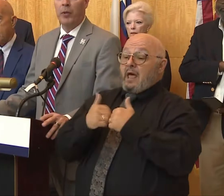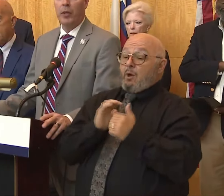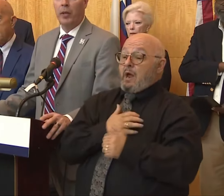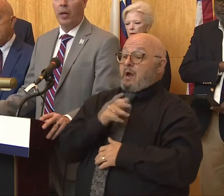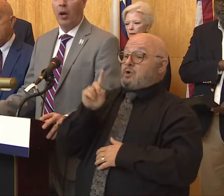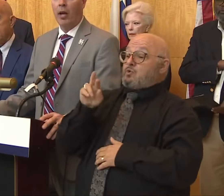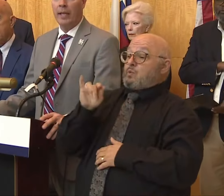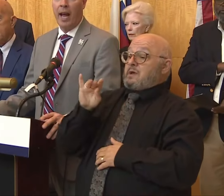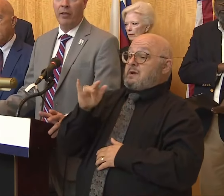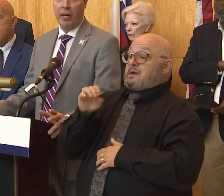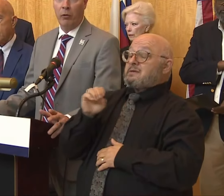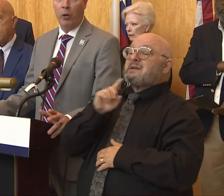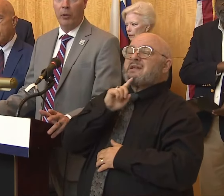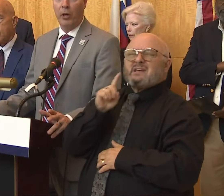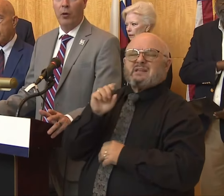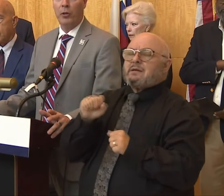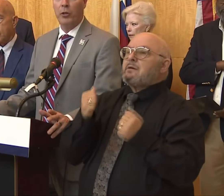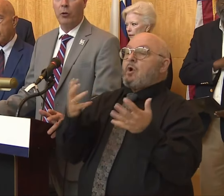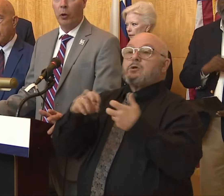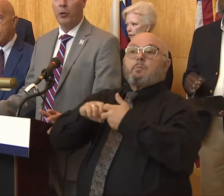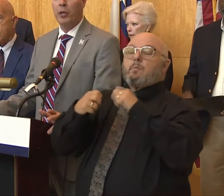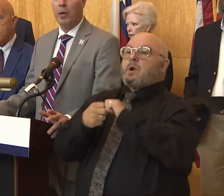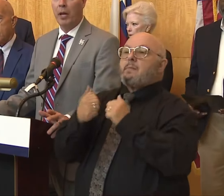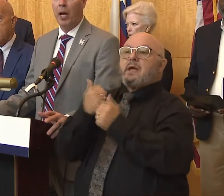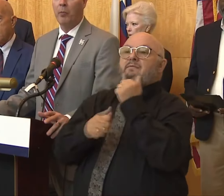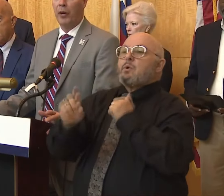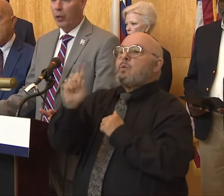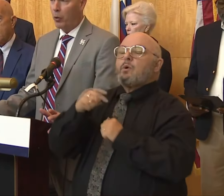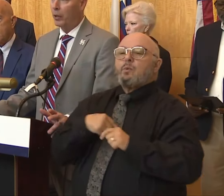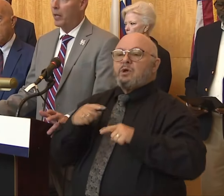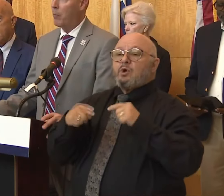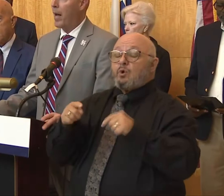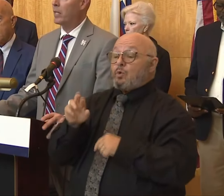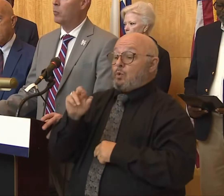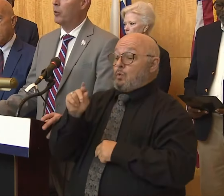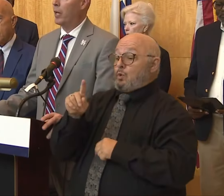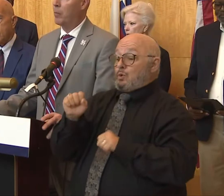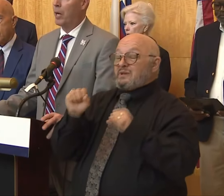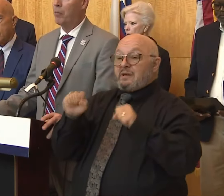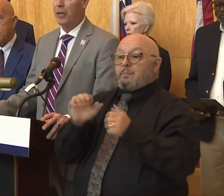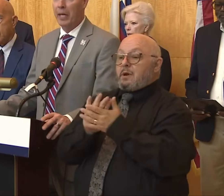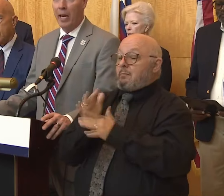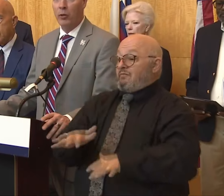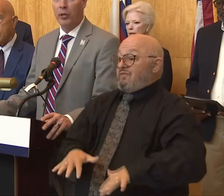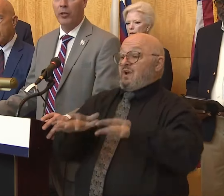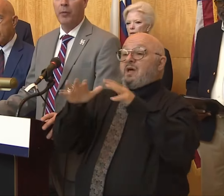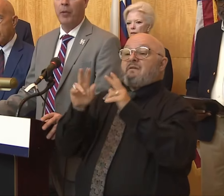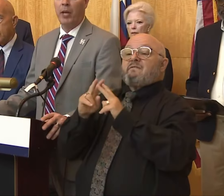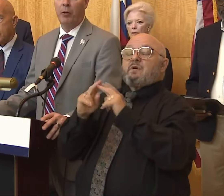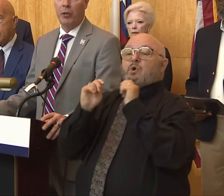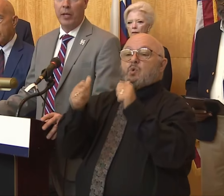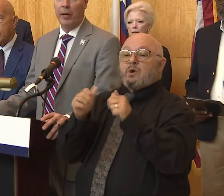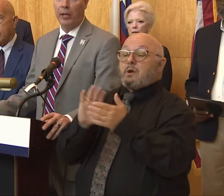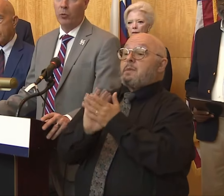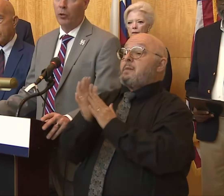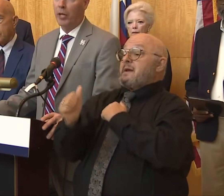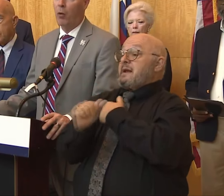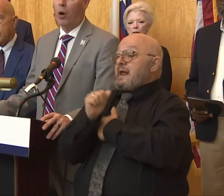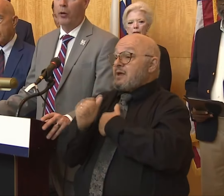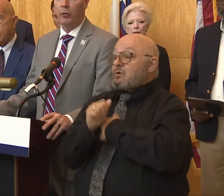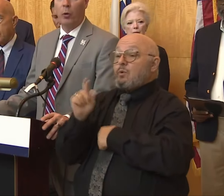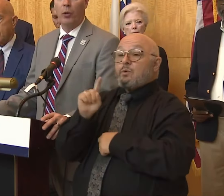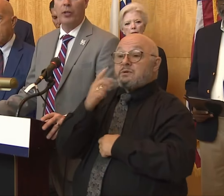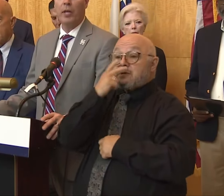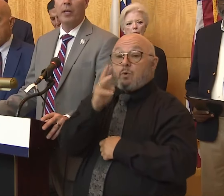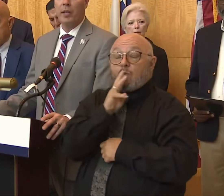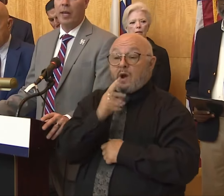general, can cause havoc everywhere we go. And so the roads can become very quickly impassable. They can become very dangerous. If you see areas where there's high